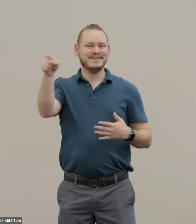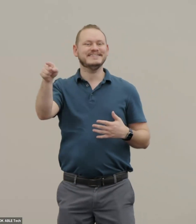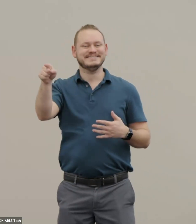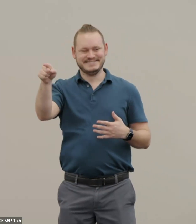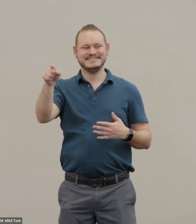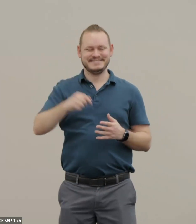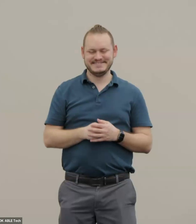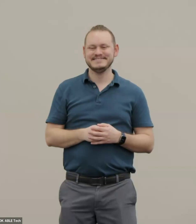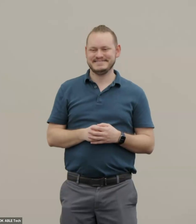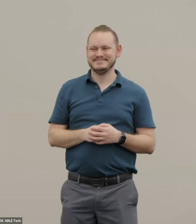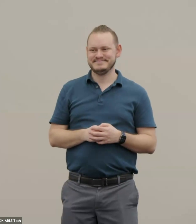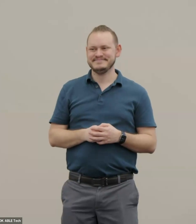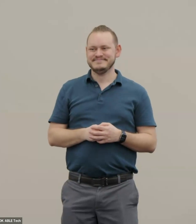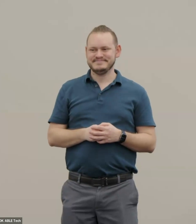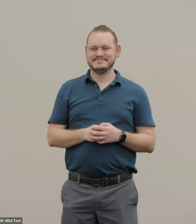Google.